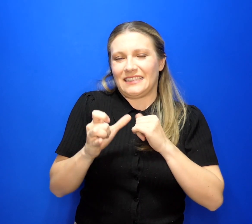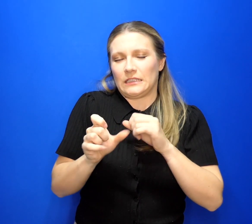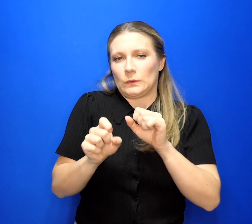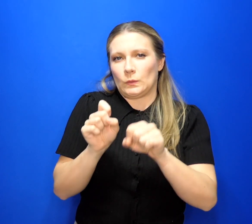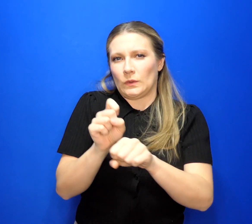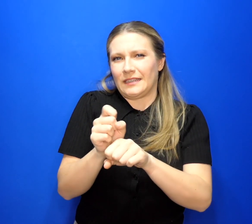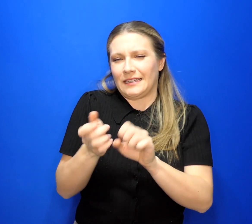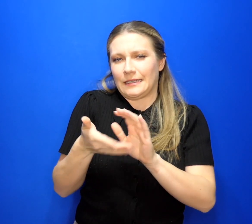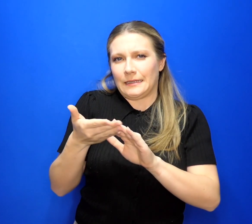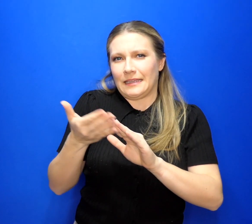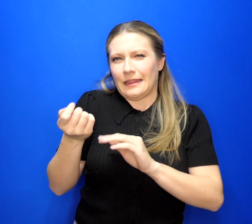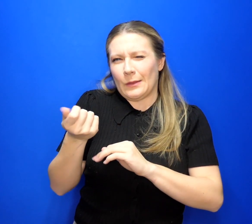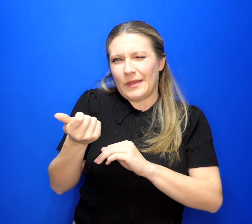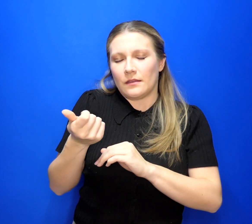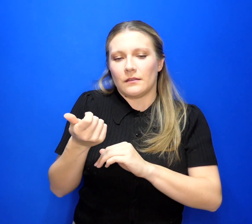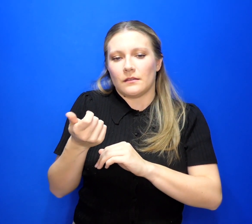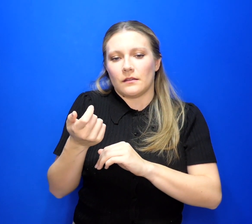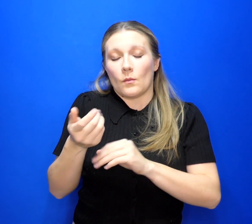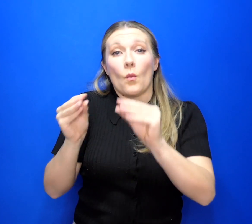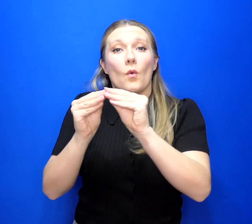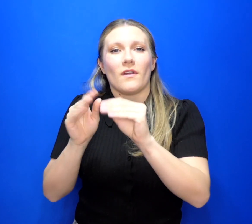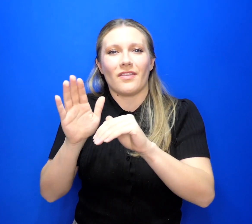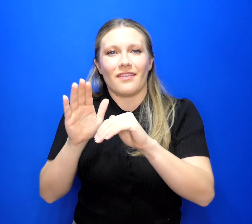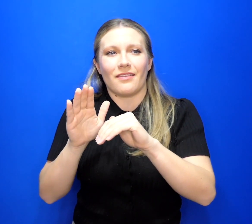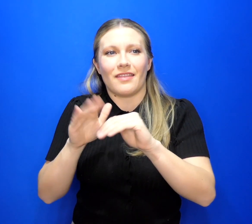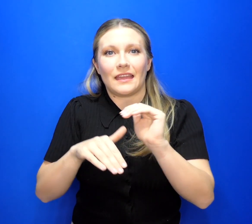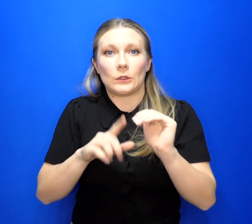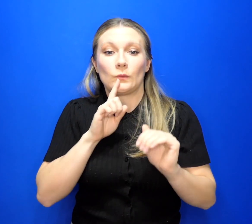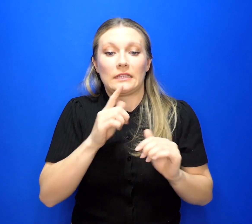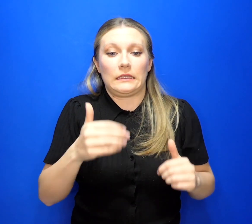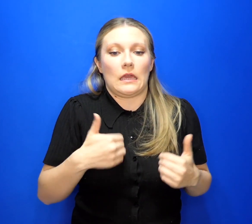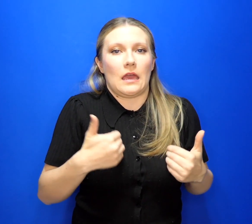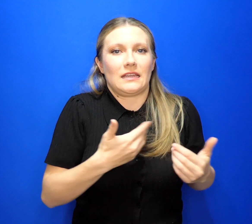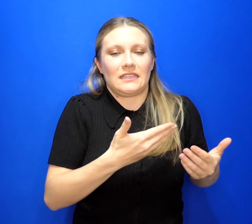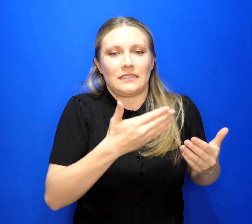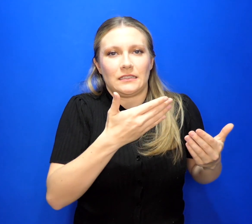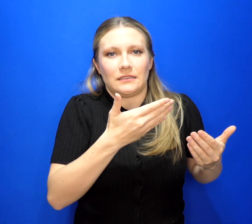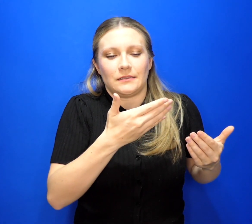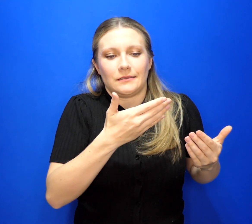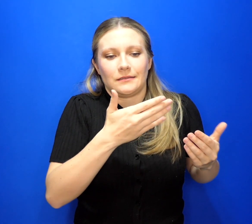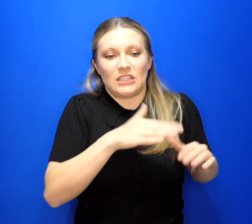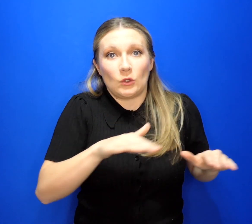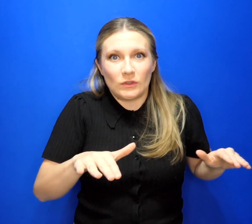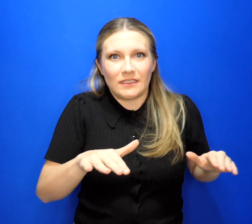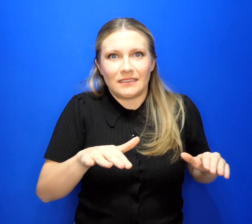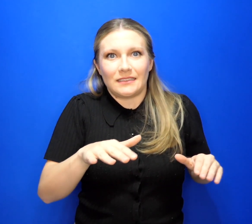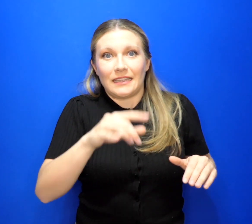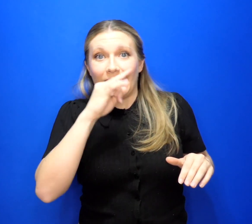diagnosis that's a little bit larger than really young children or even kids or teens.